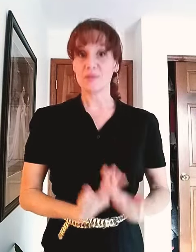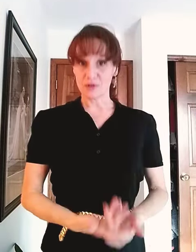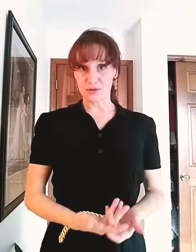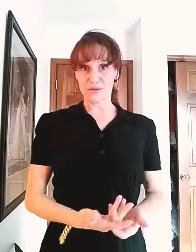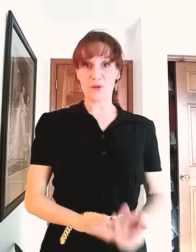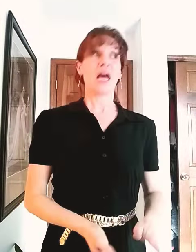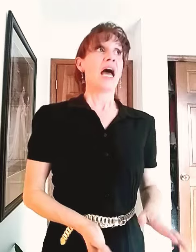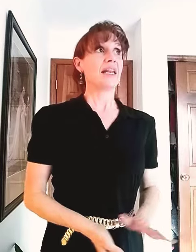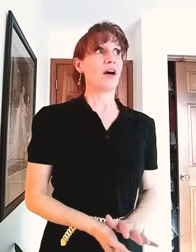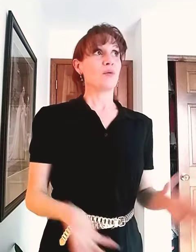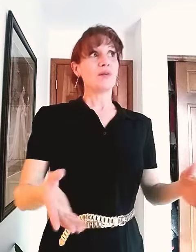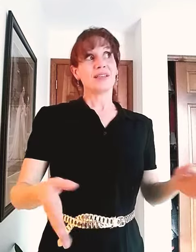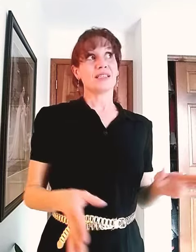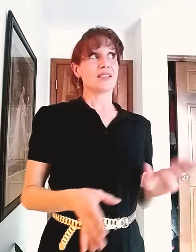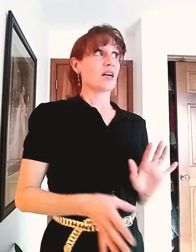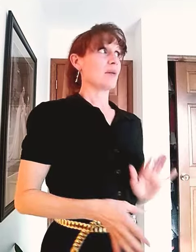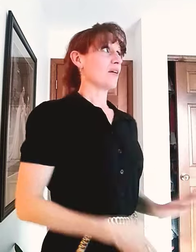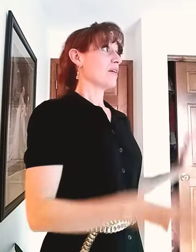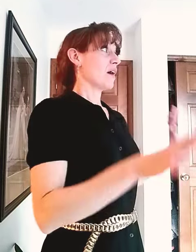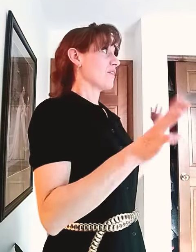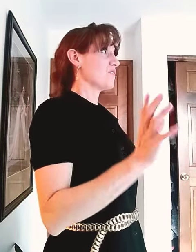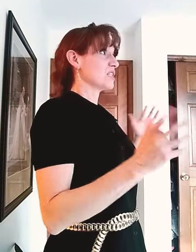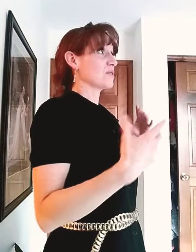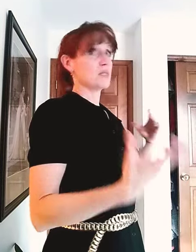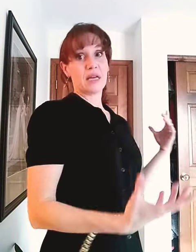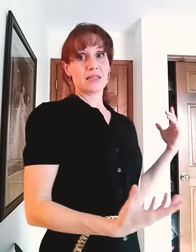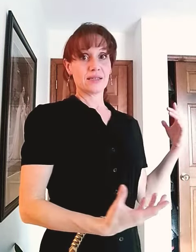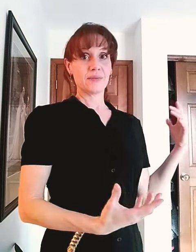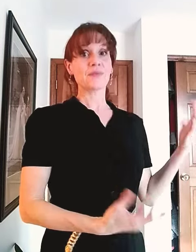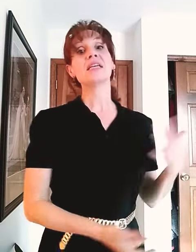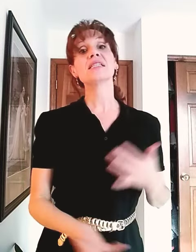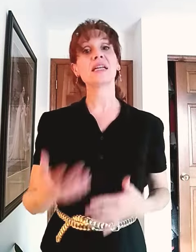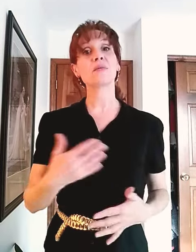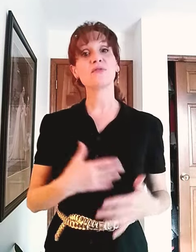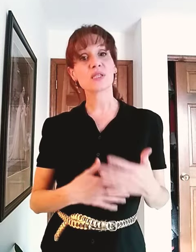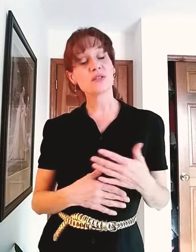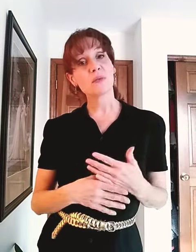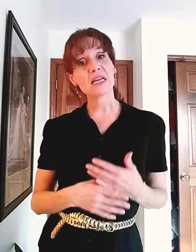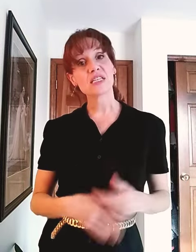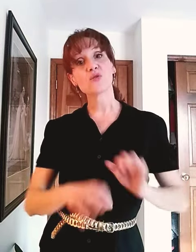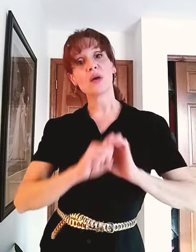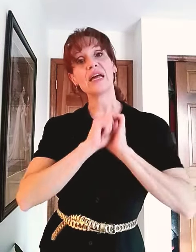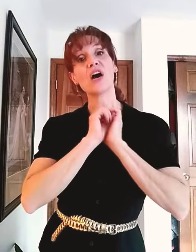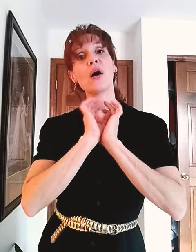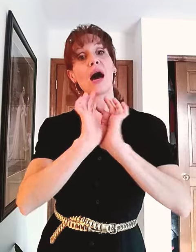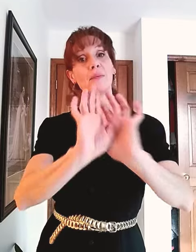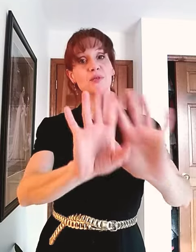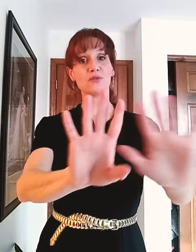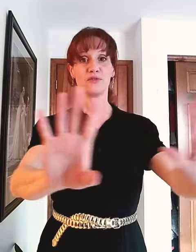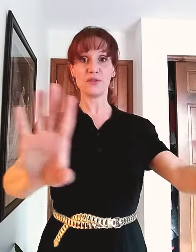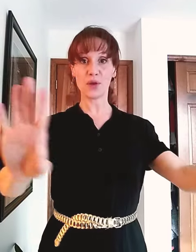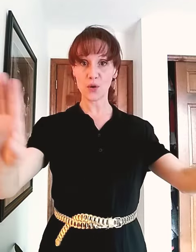emotional flow. And now we really need to talk about our physical space. Setting up your physical space to allow optimal flow